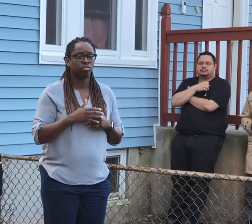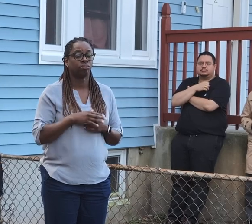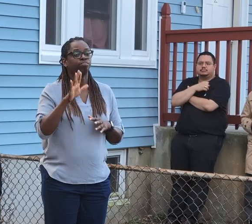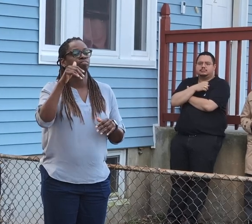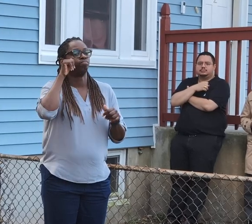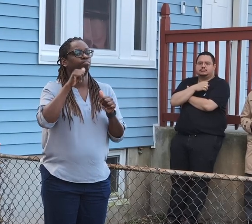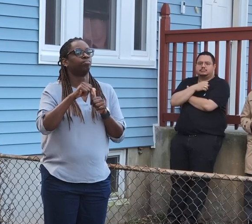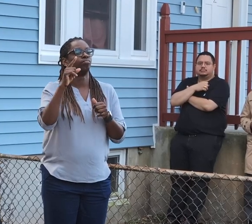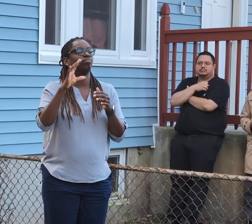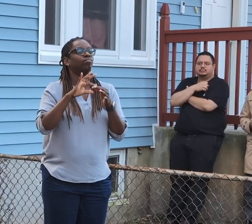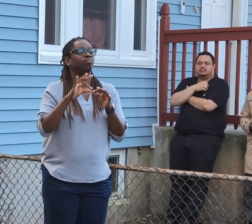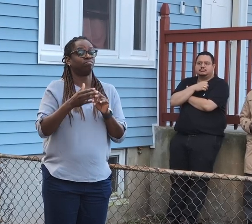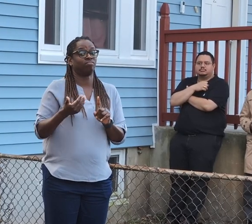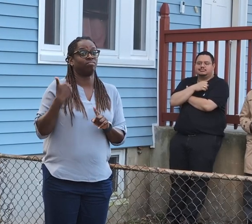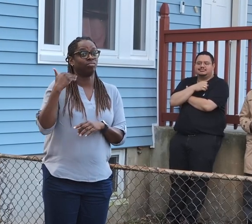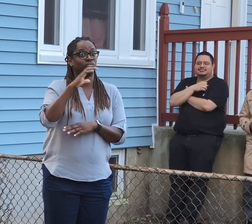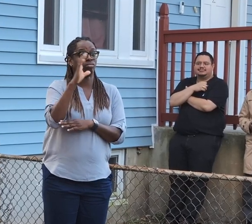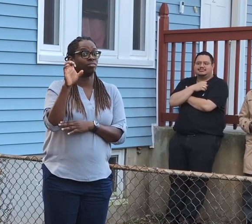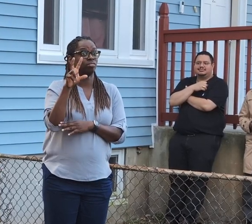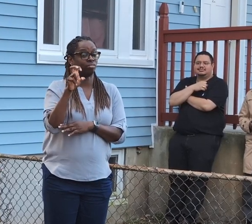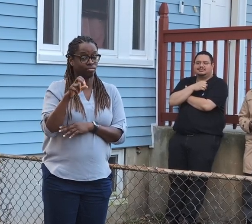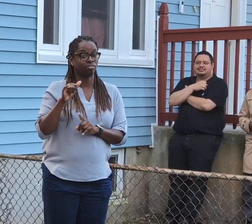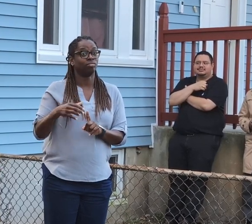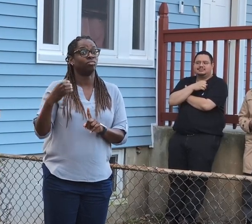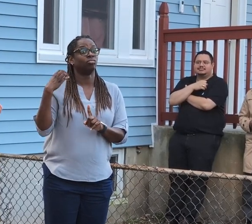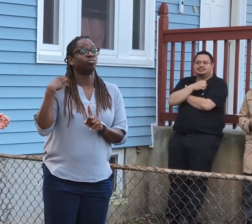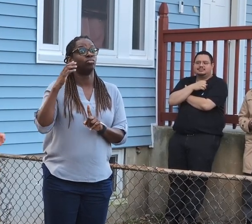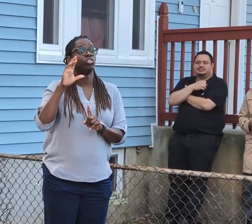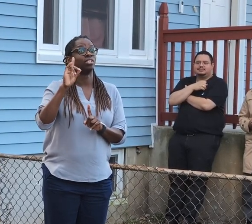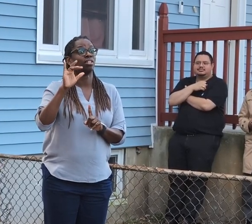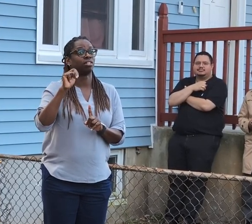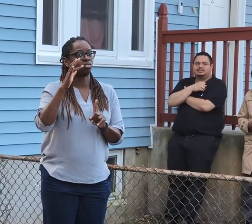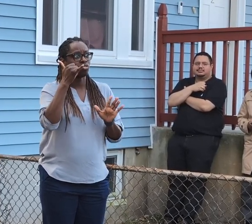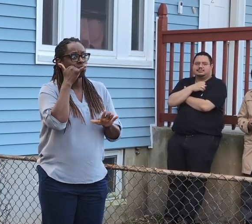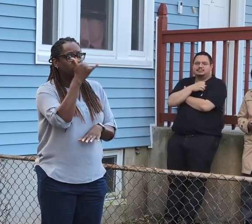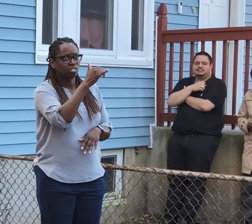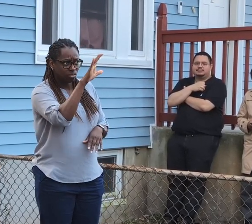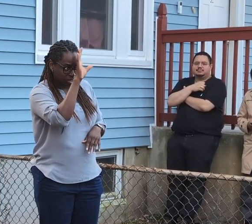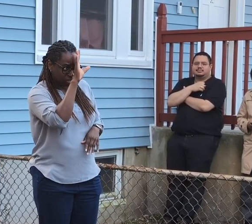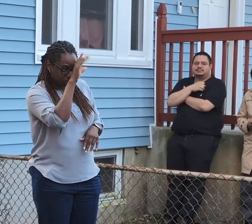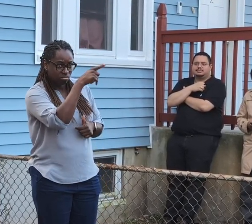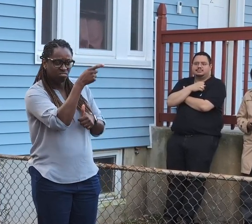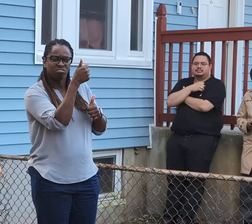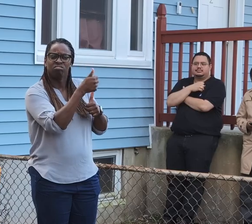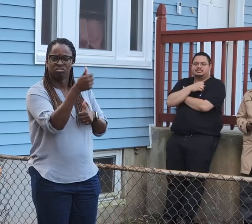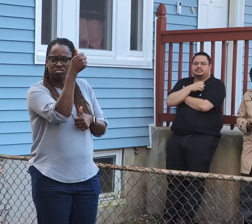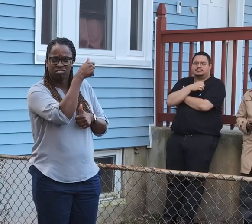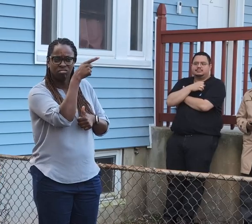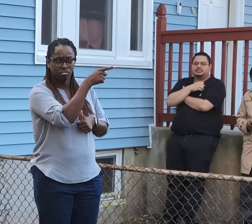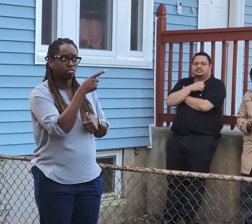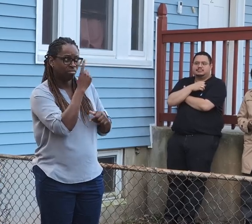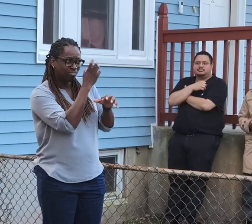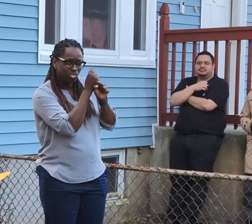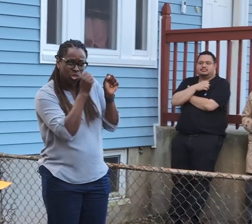Dillon called the fire marshal so that we could get our certification to move forward for the purchase. And they'll go the extra mile again and again, and we really appreciate